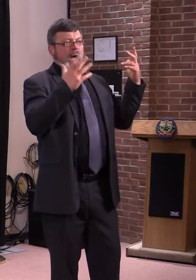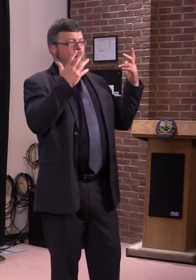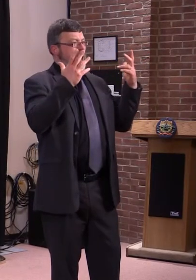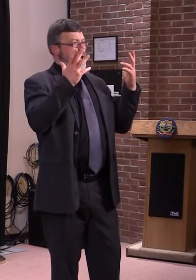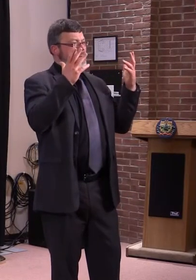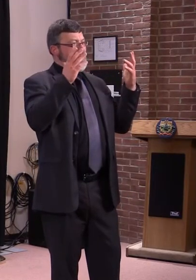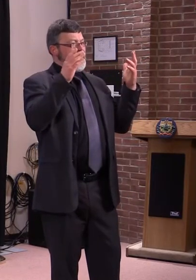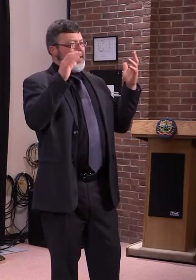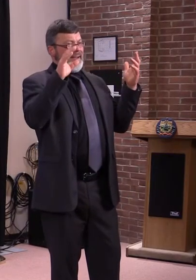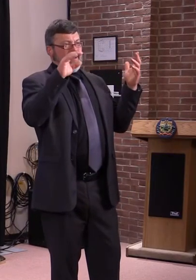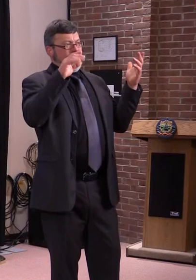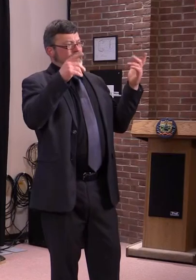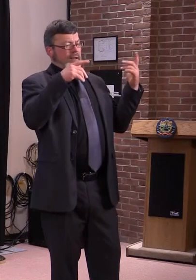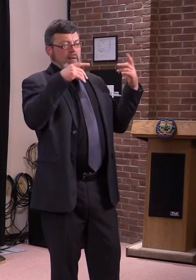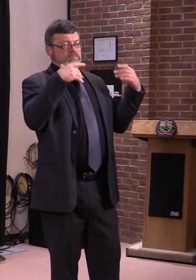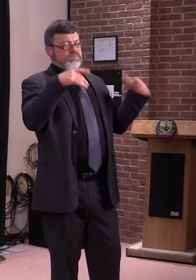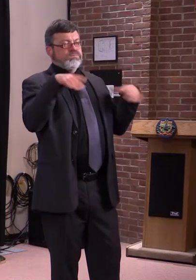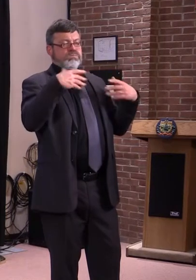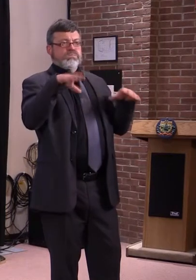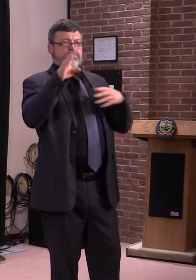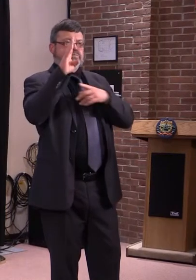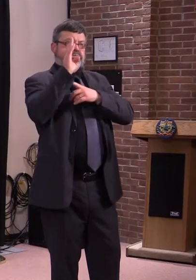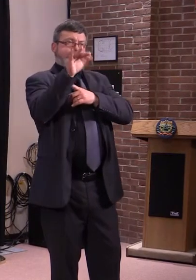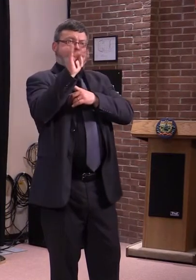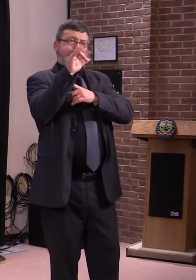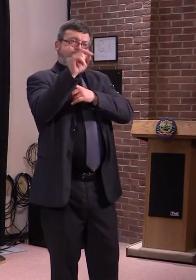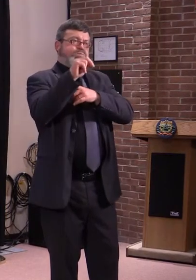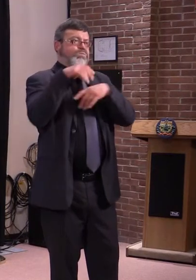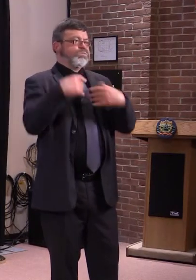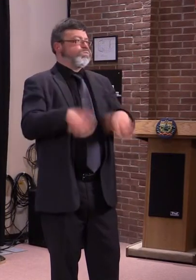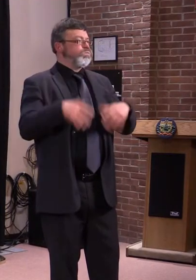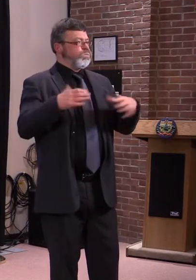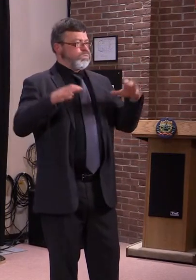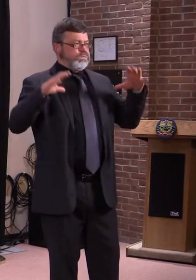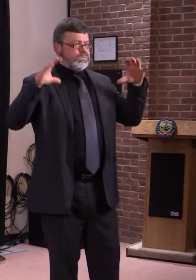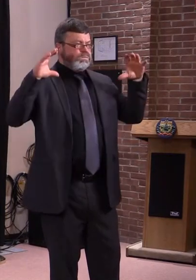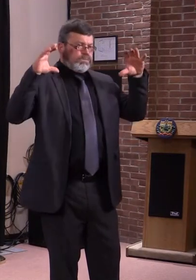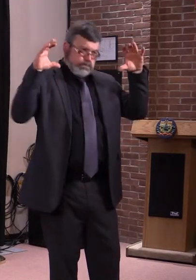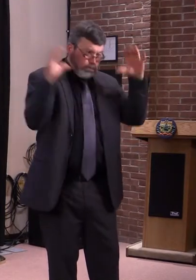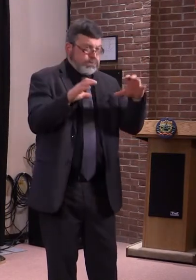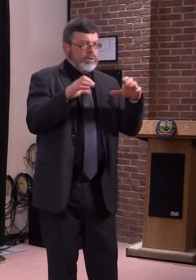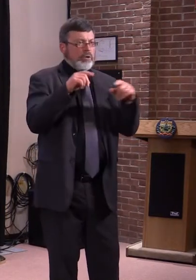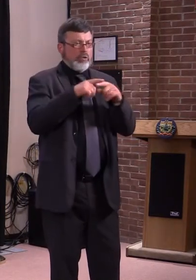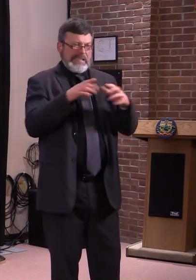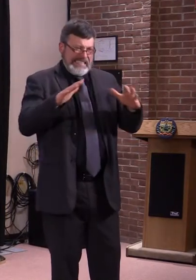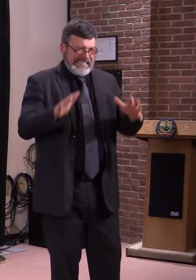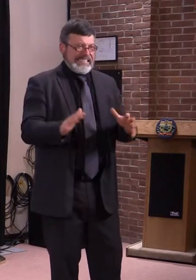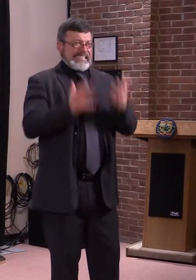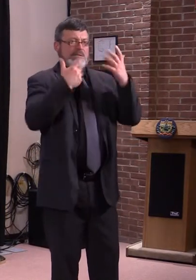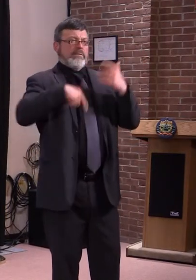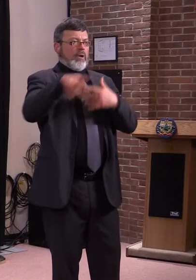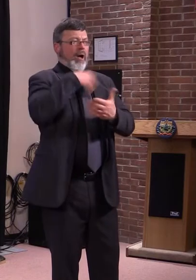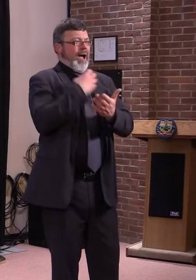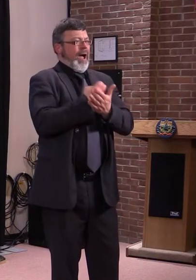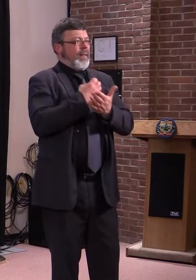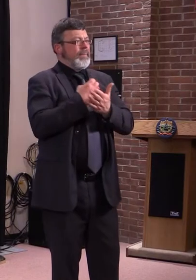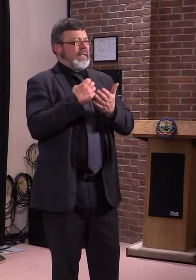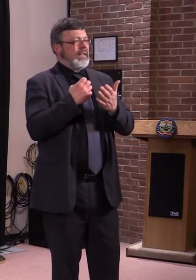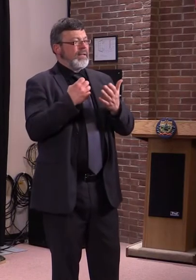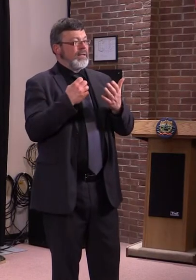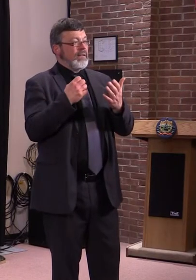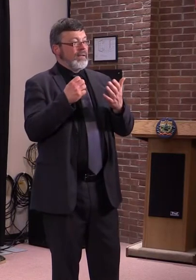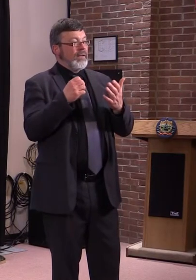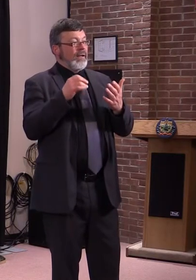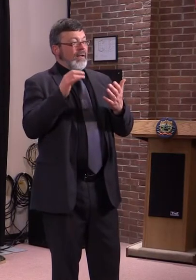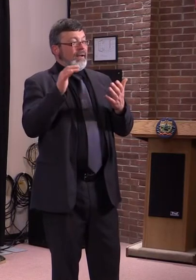dollars here in this state. That has been pumped into our economy creates a lot of opportunity, creates a lot of